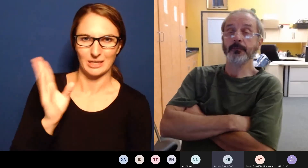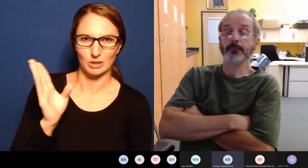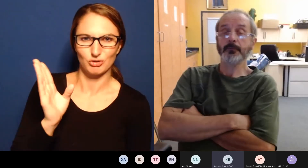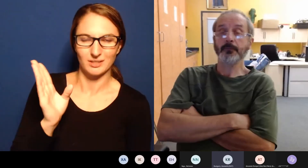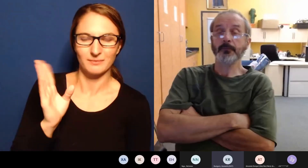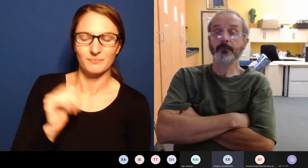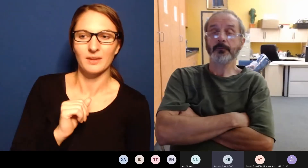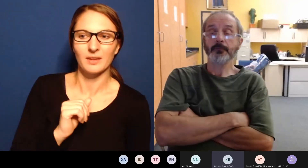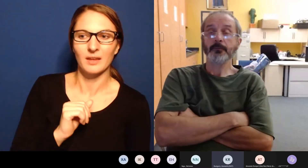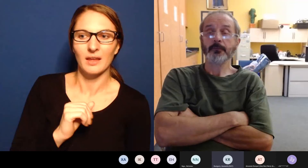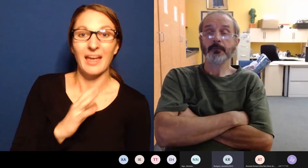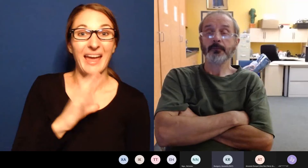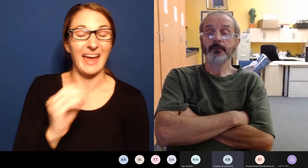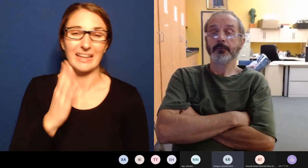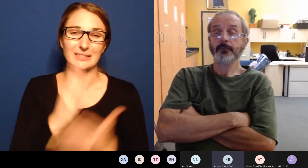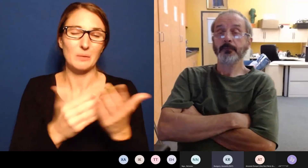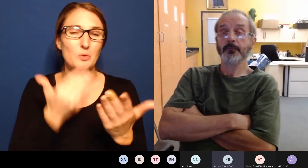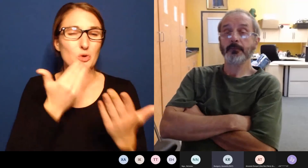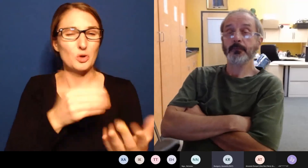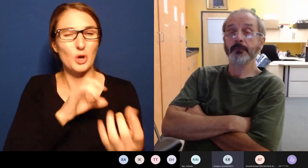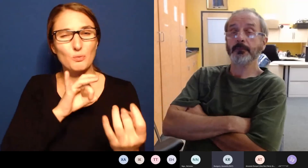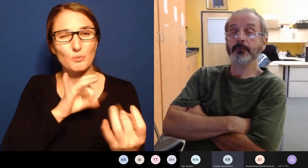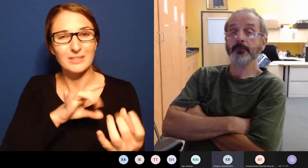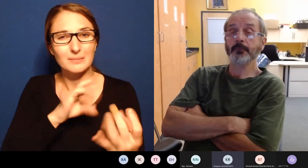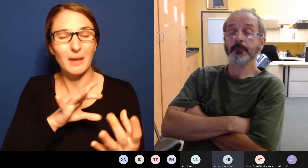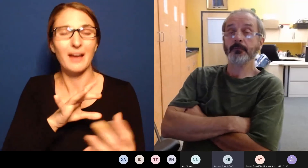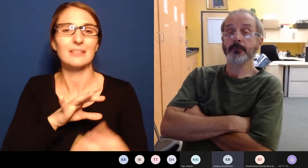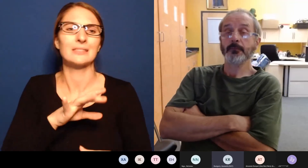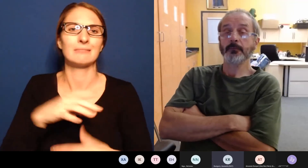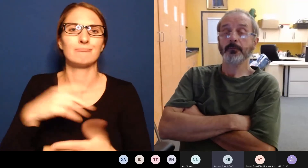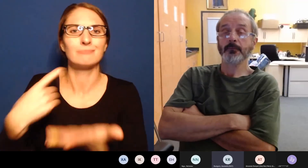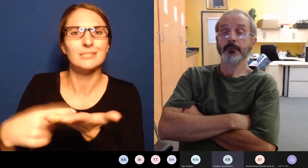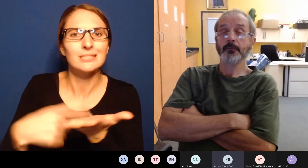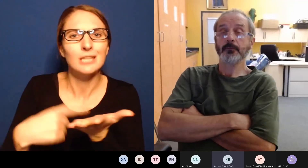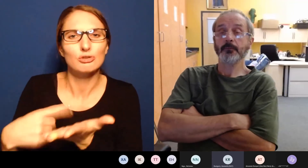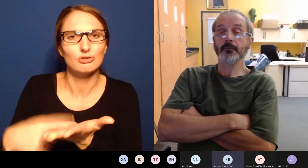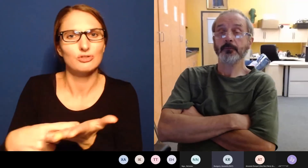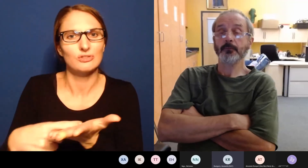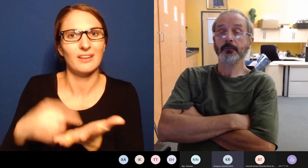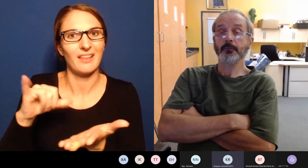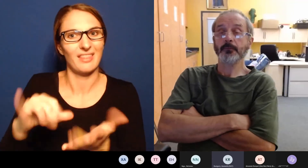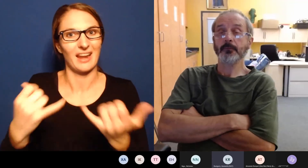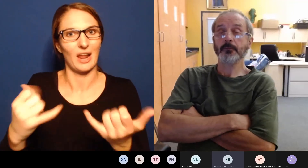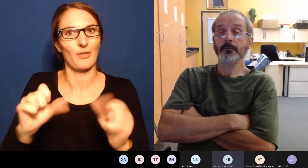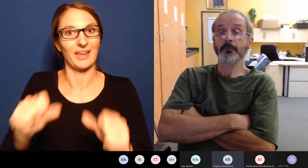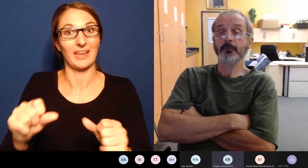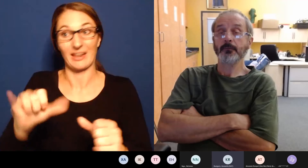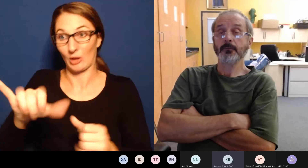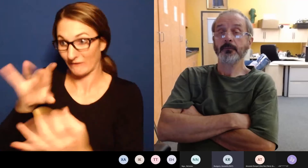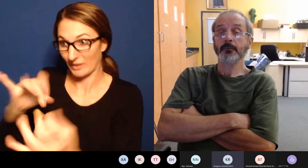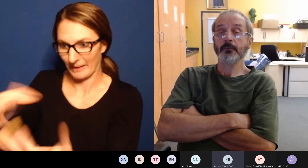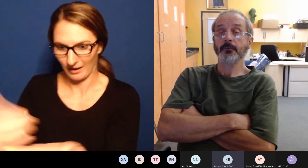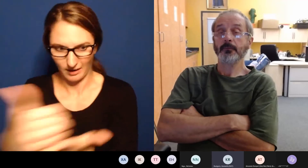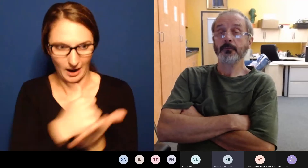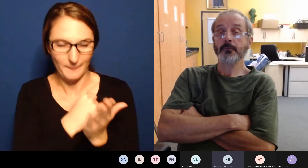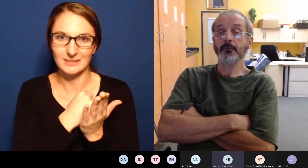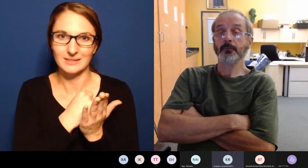some good in response, some good discussion that they're able to take some of our comments